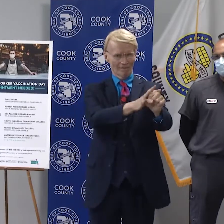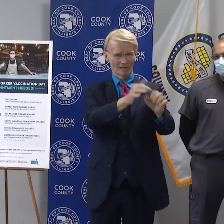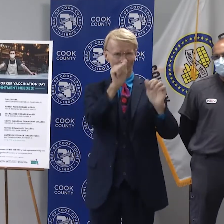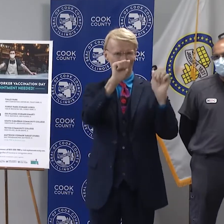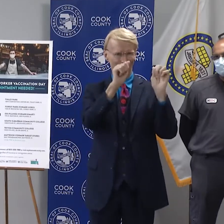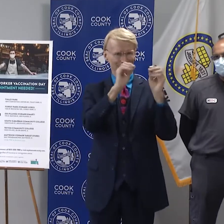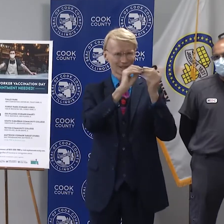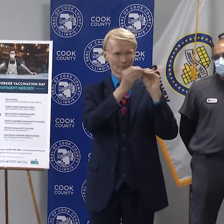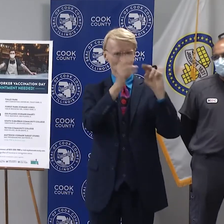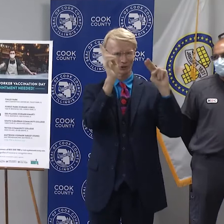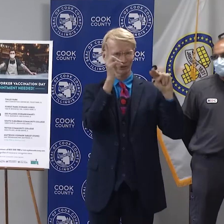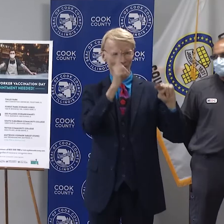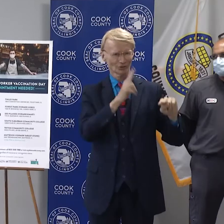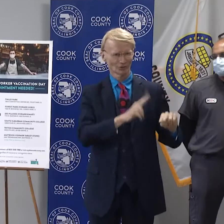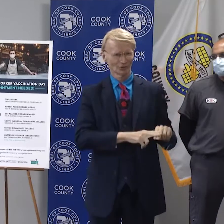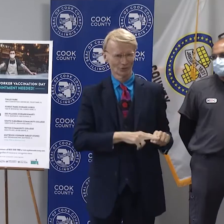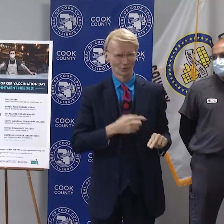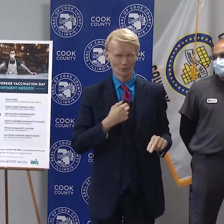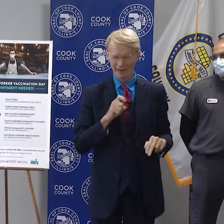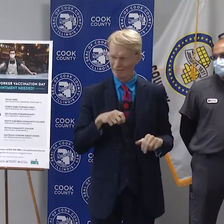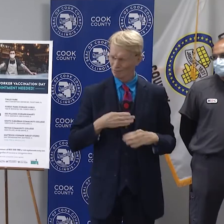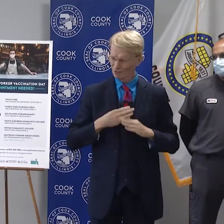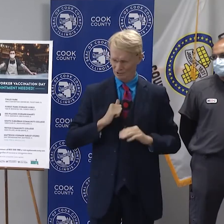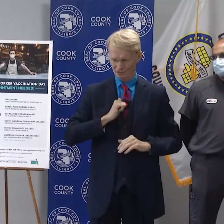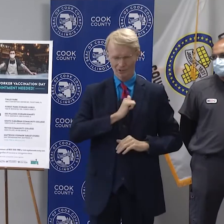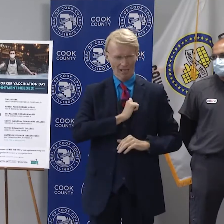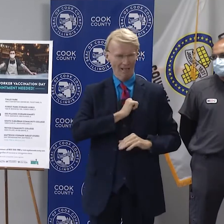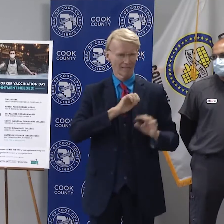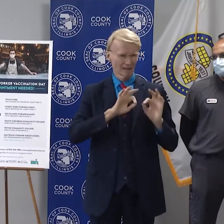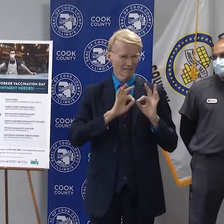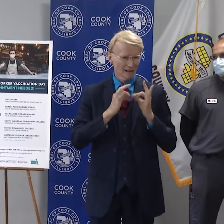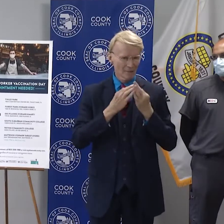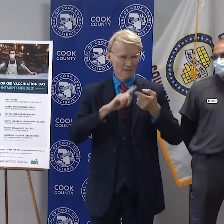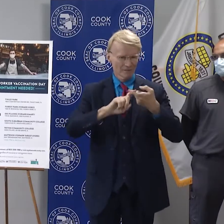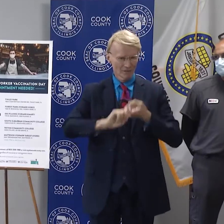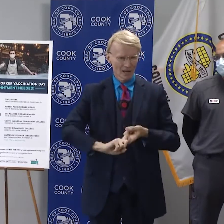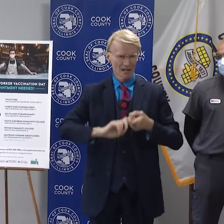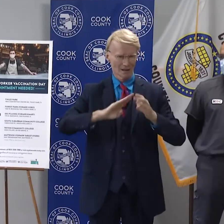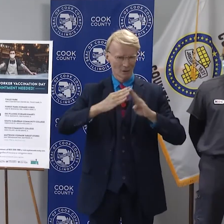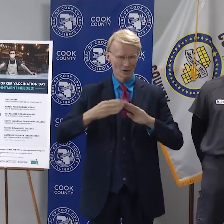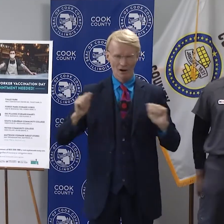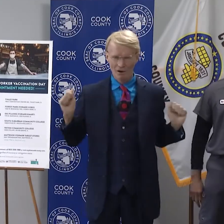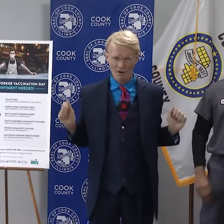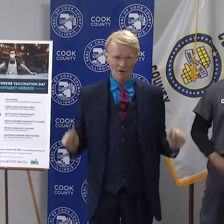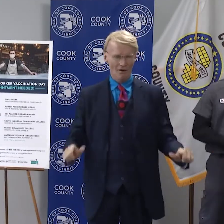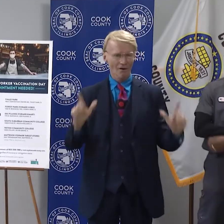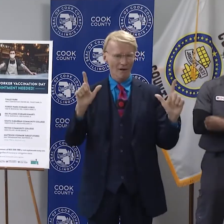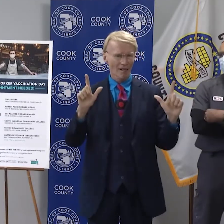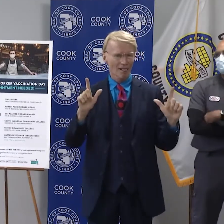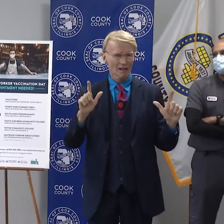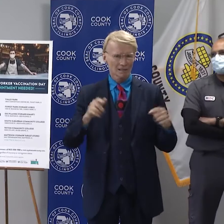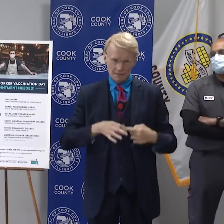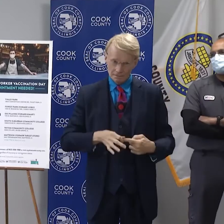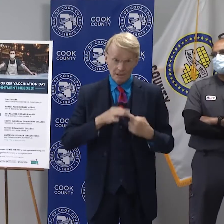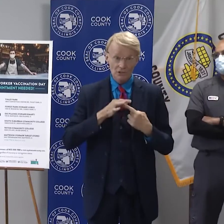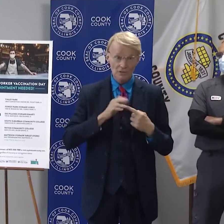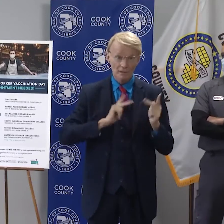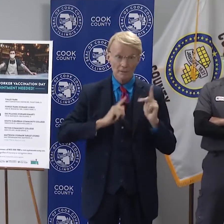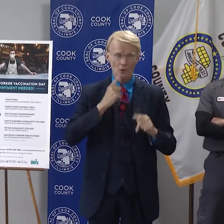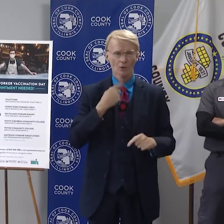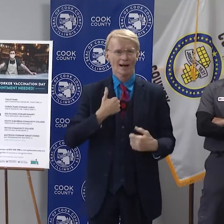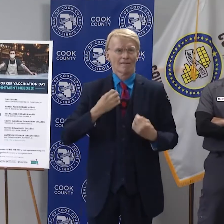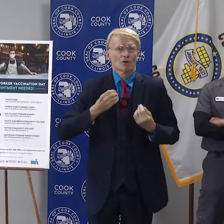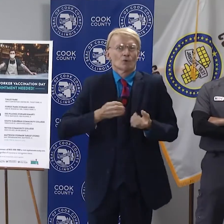our part to protect ourselves, our family, our friends, our communities, everyone around us, particularly those who are the